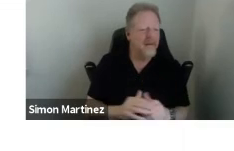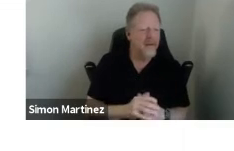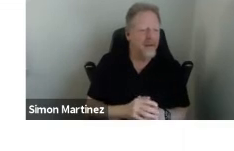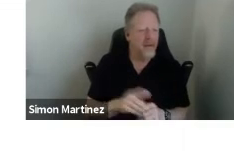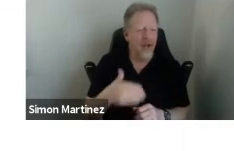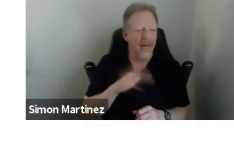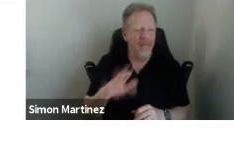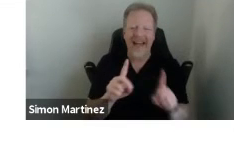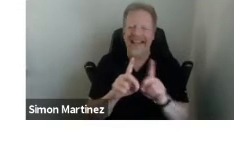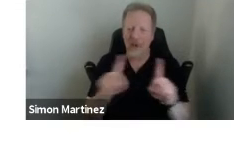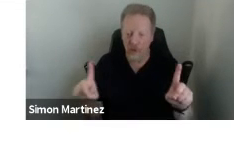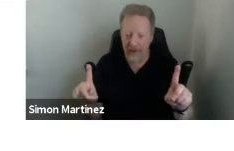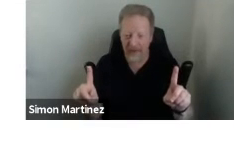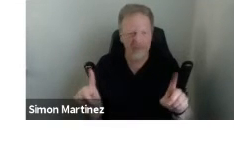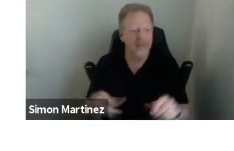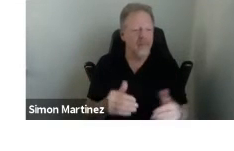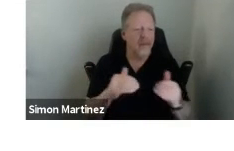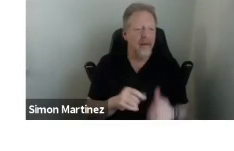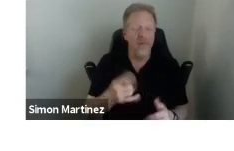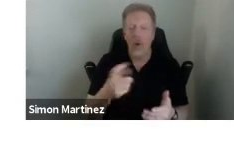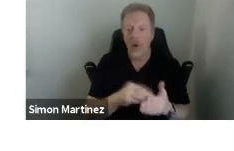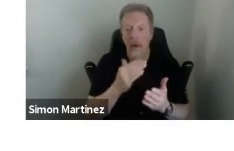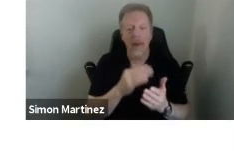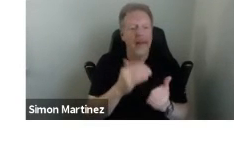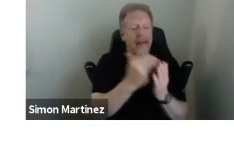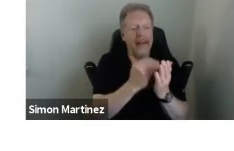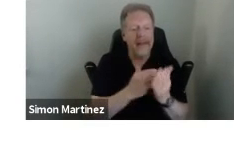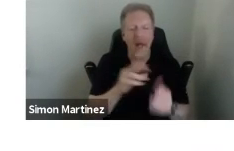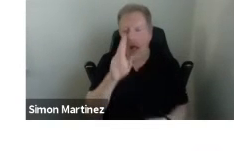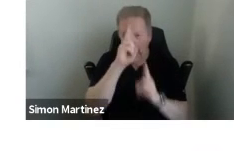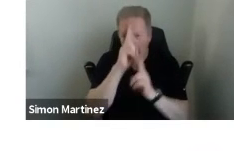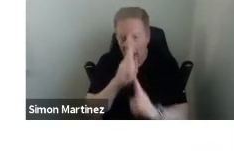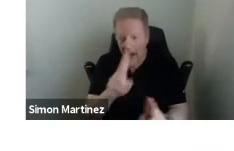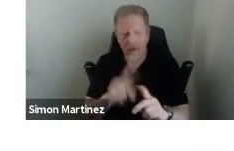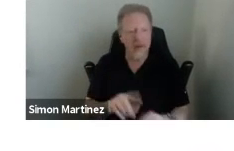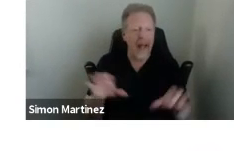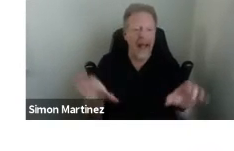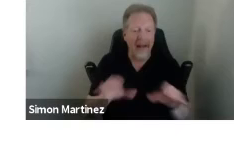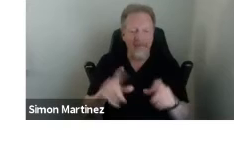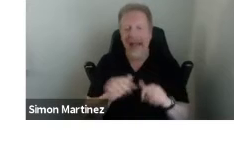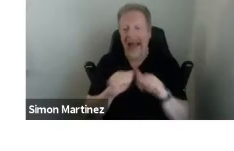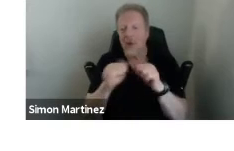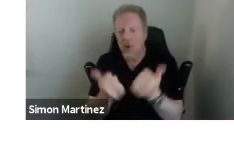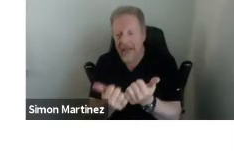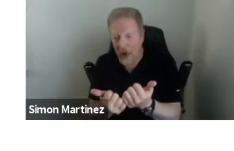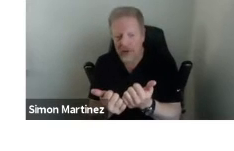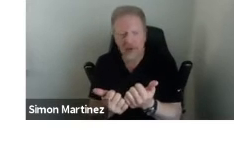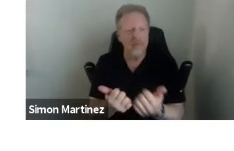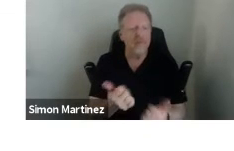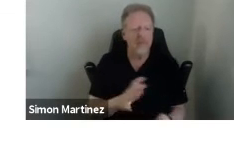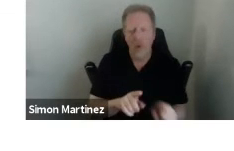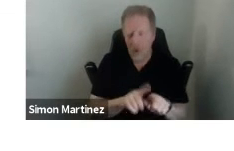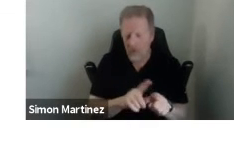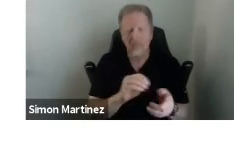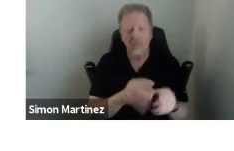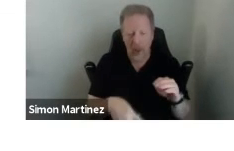have your degree, and if you want to list honors and activities or associations, and write that also.